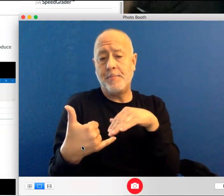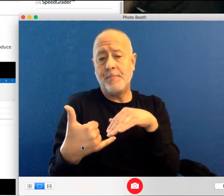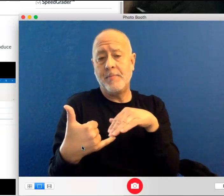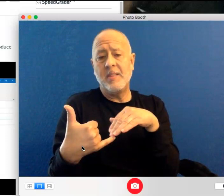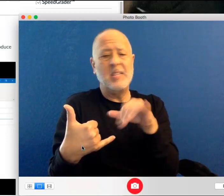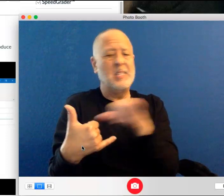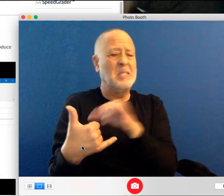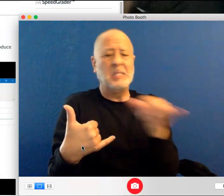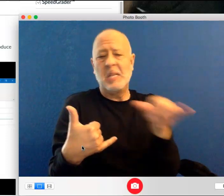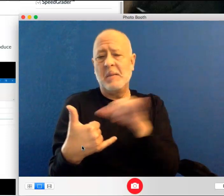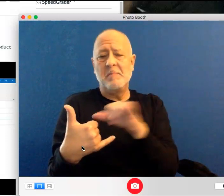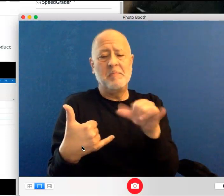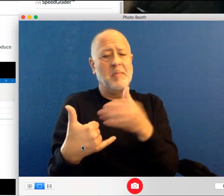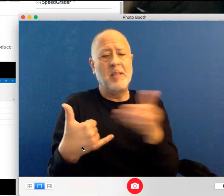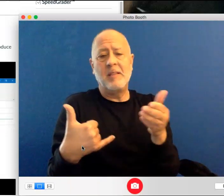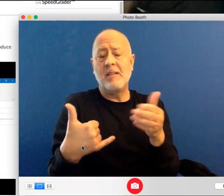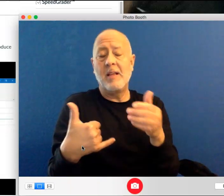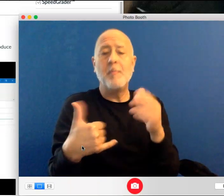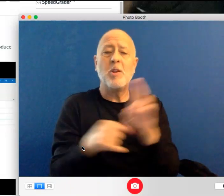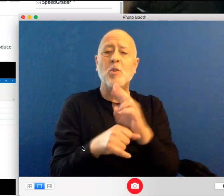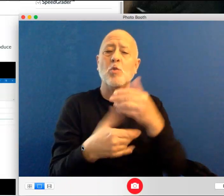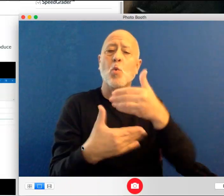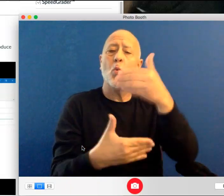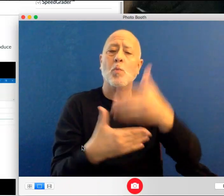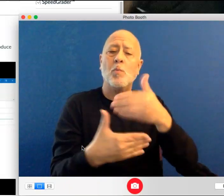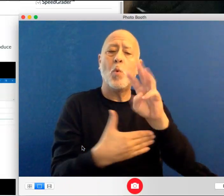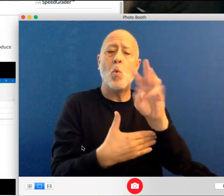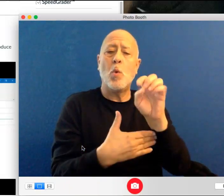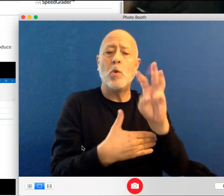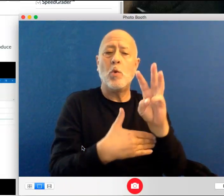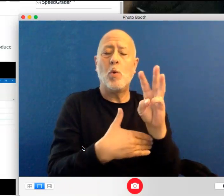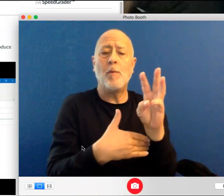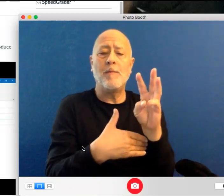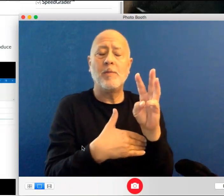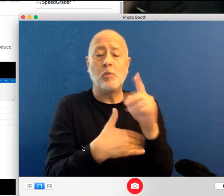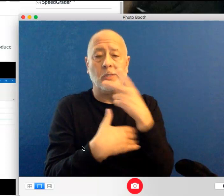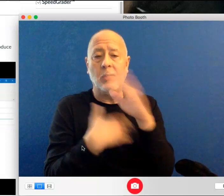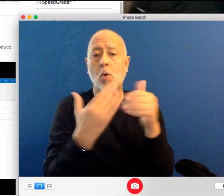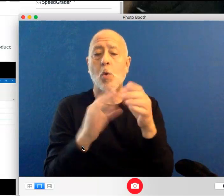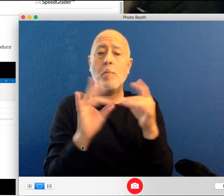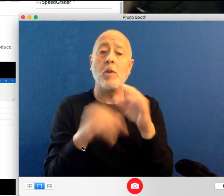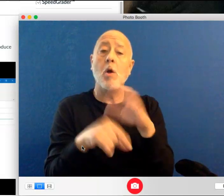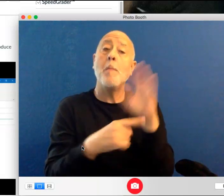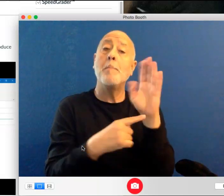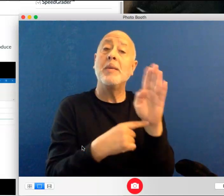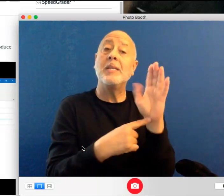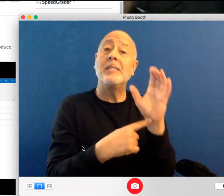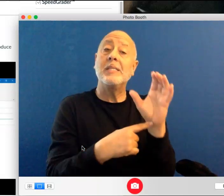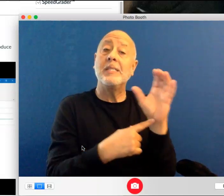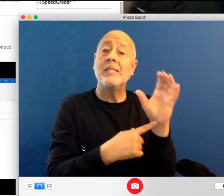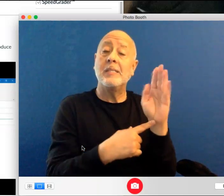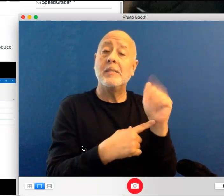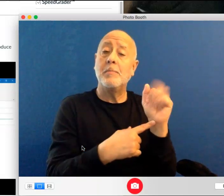So it's the same format. I'm just going to go on the window version so you can see the whole message. So on the BCC bar, I'm going to type in